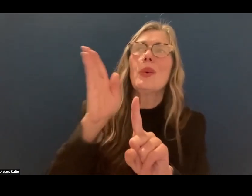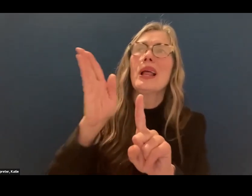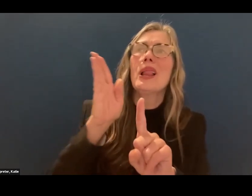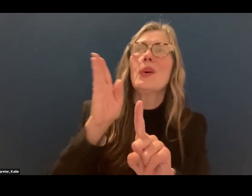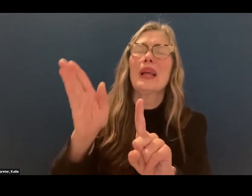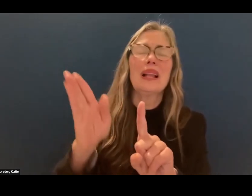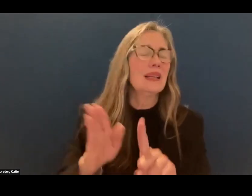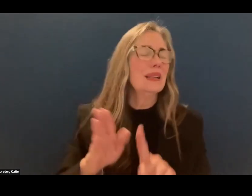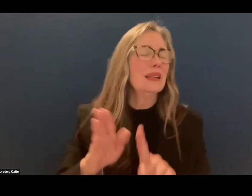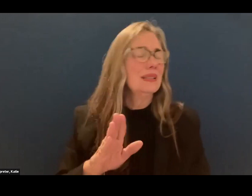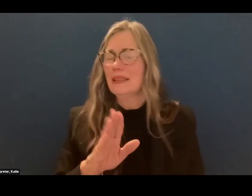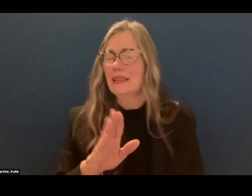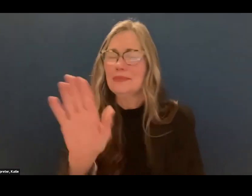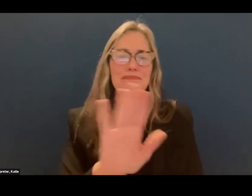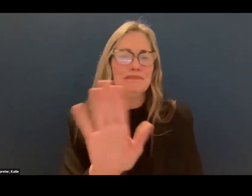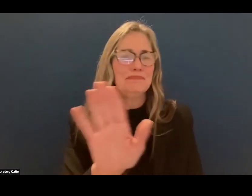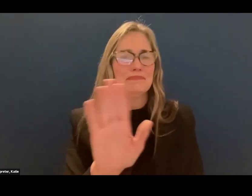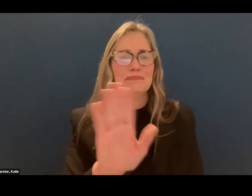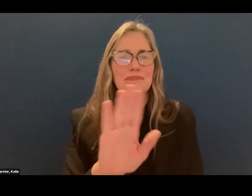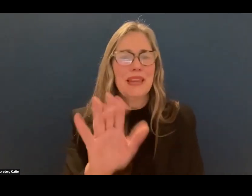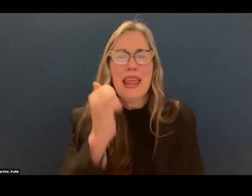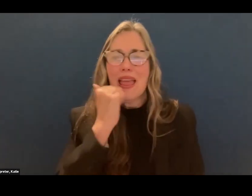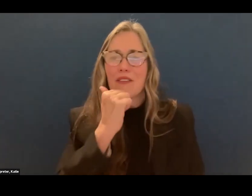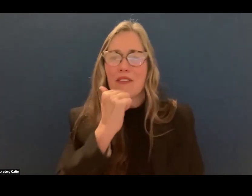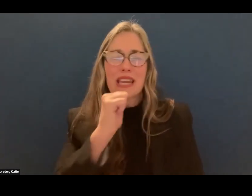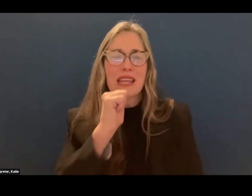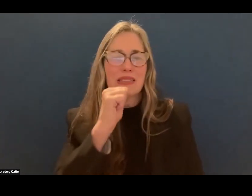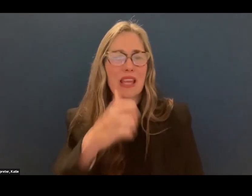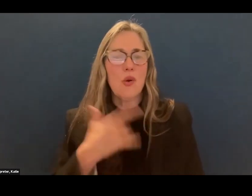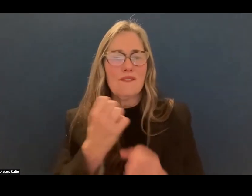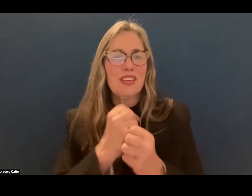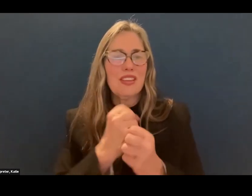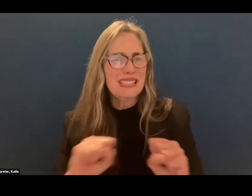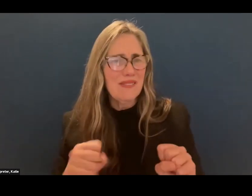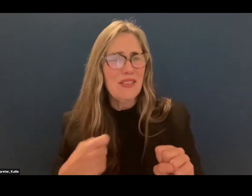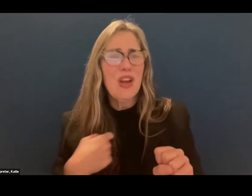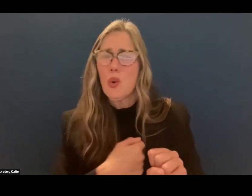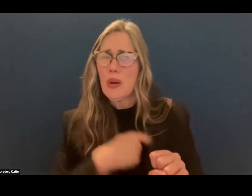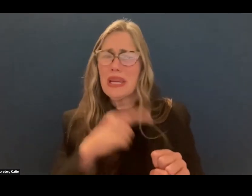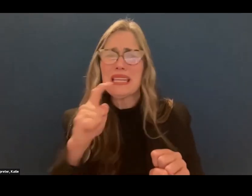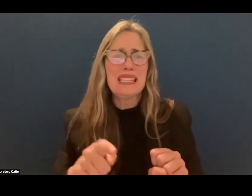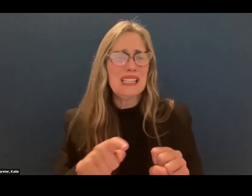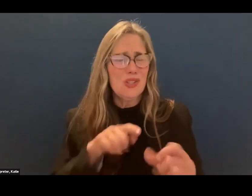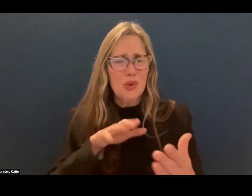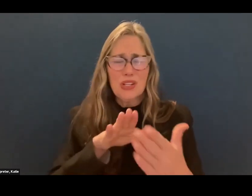Because daily these kids are not feeling safe at all, and we've got to do something about it.